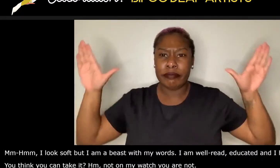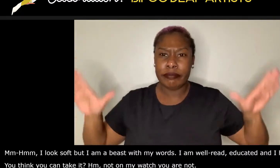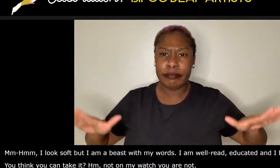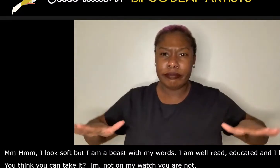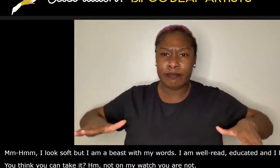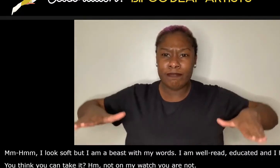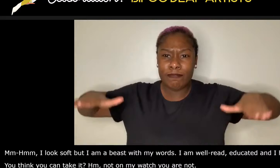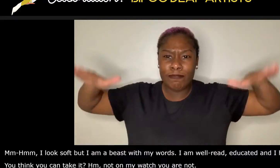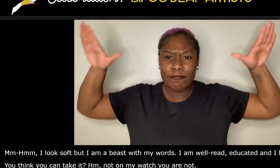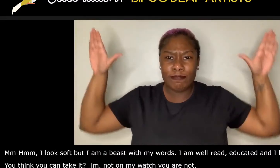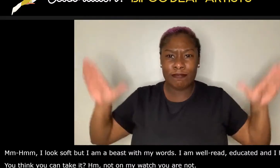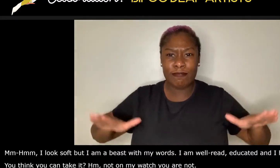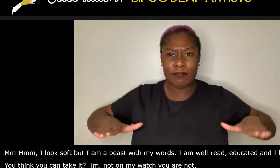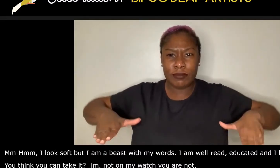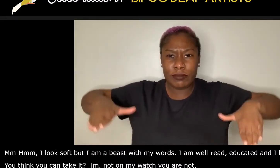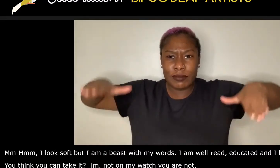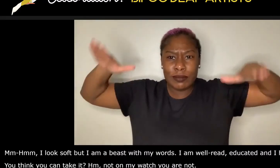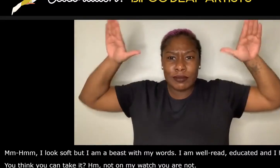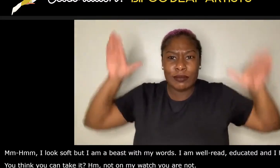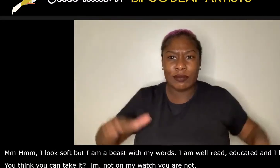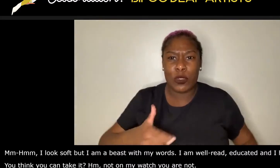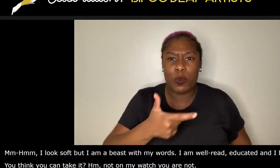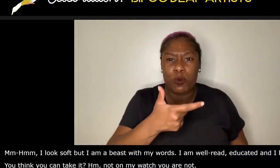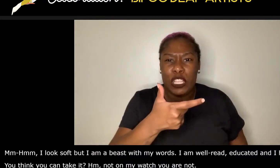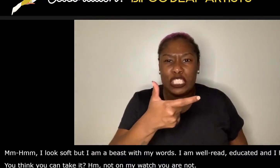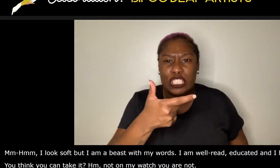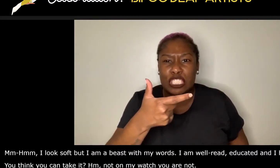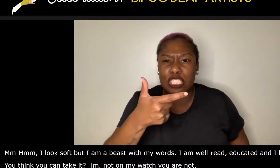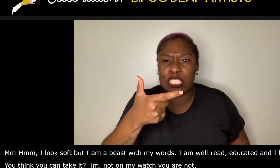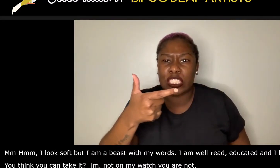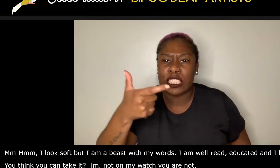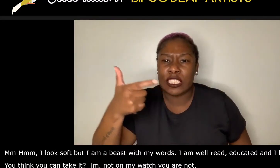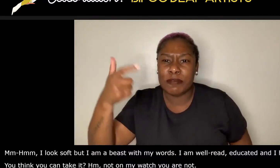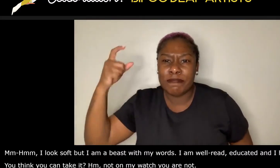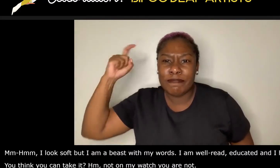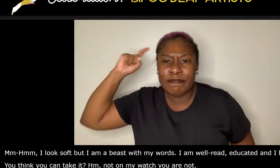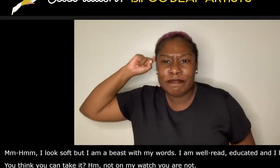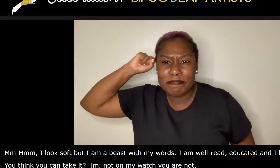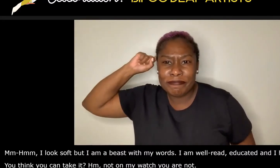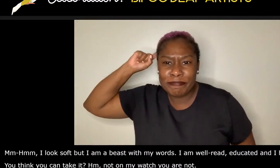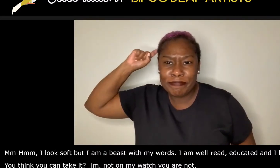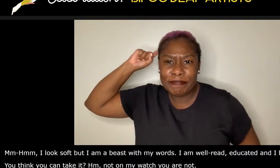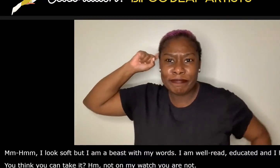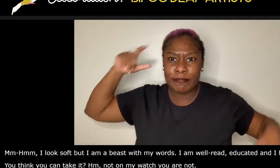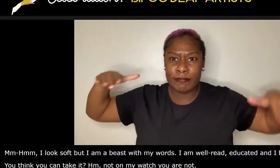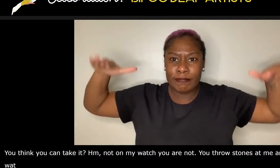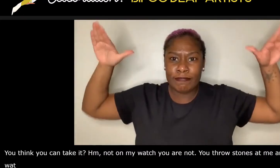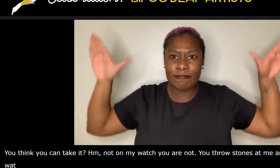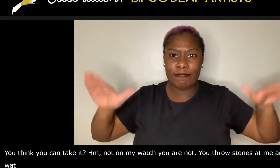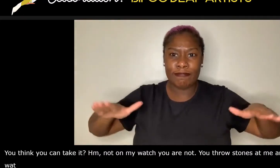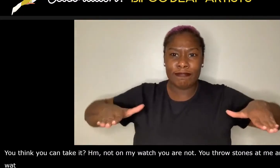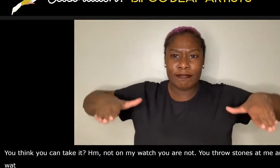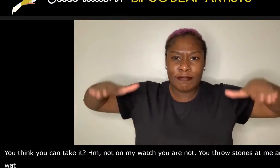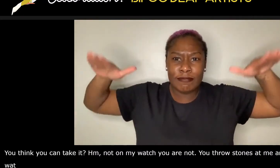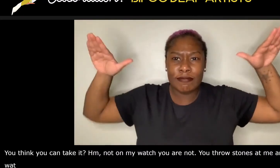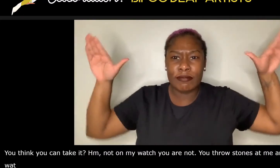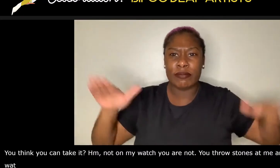You throw stones at me, and I fly higher, scoping,